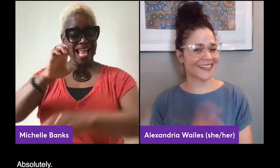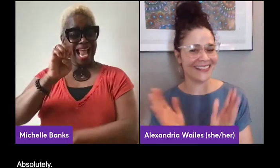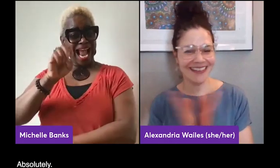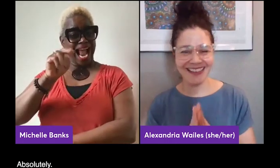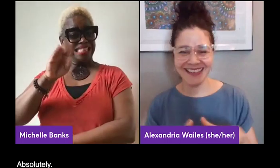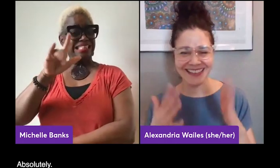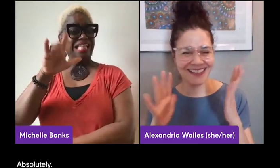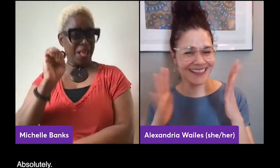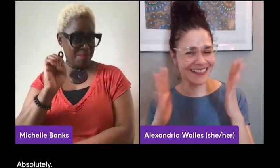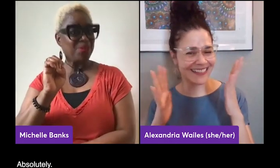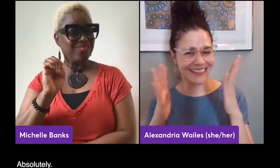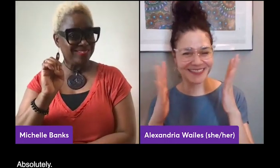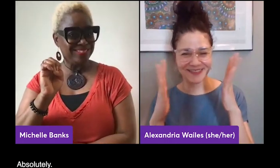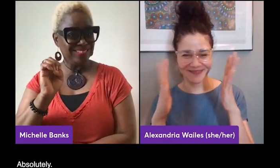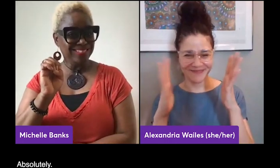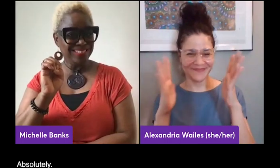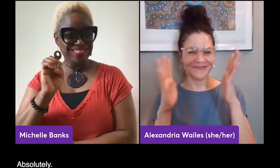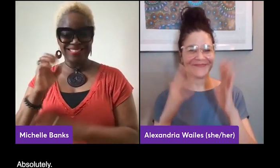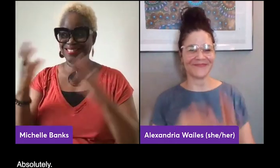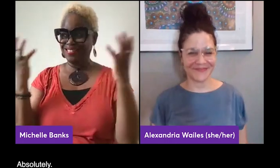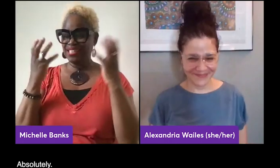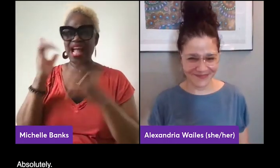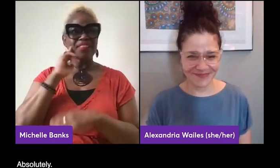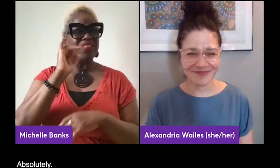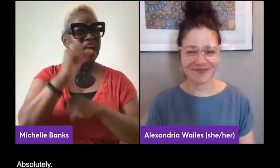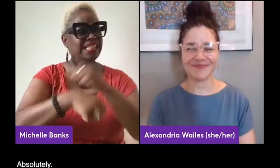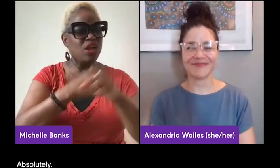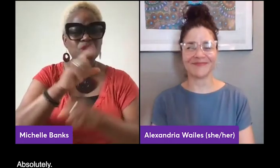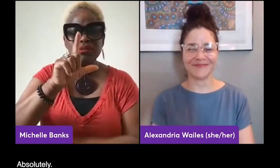2003. Amazing.